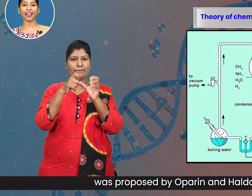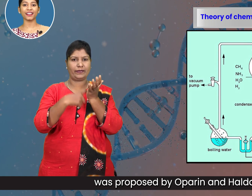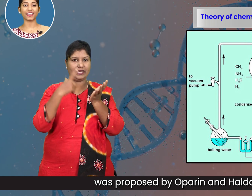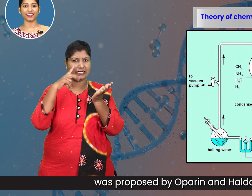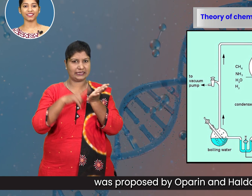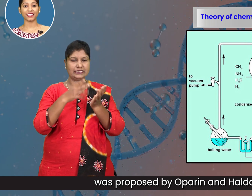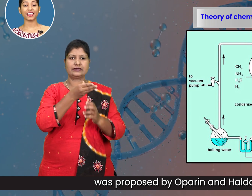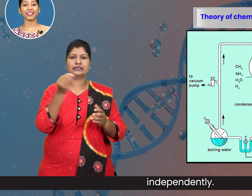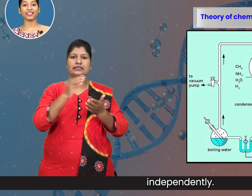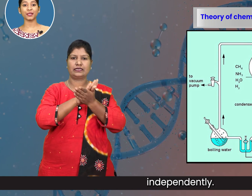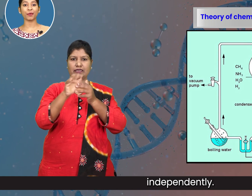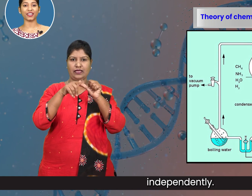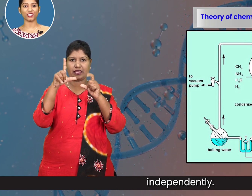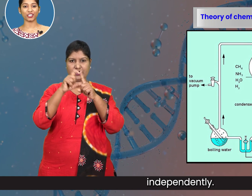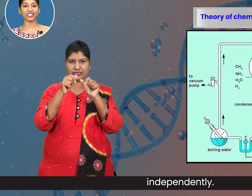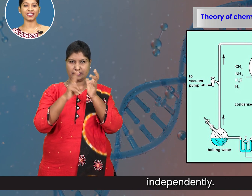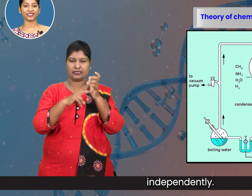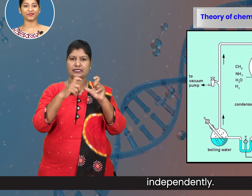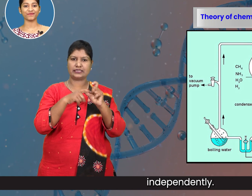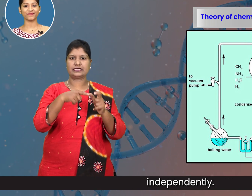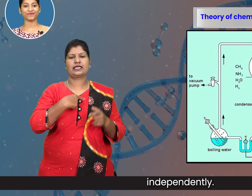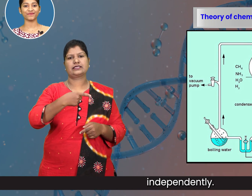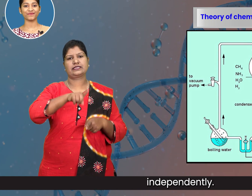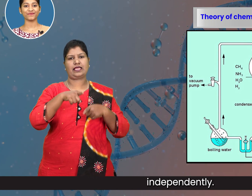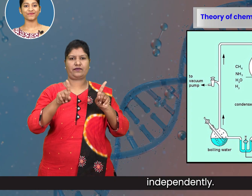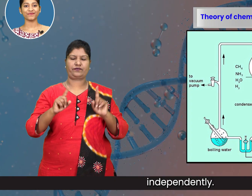and Haldane independently.